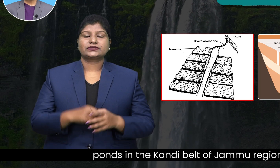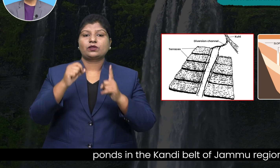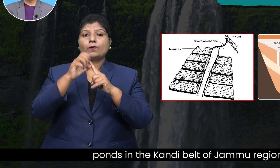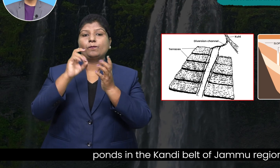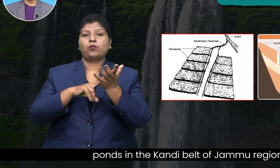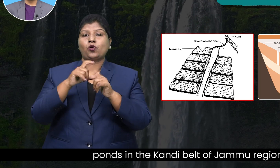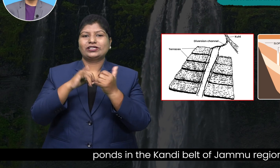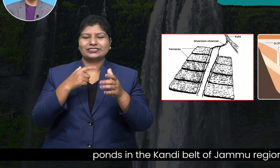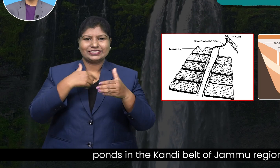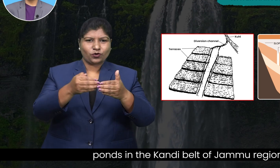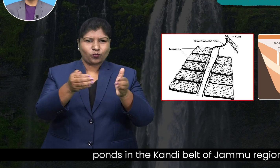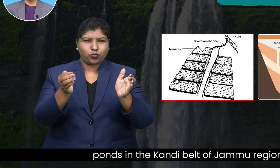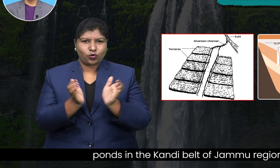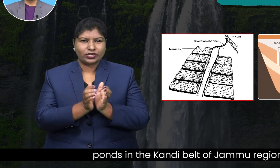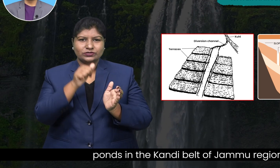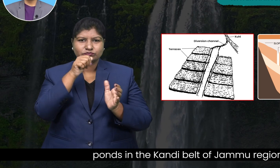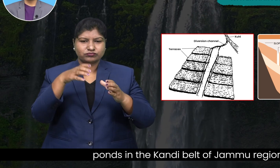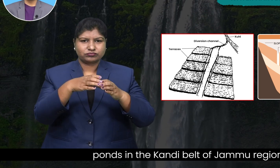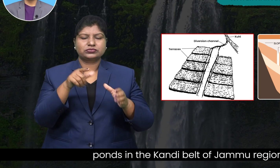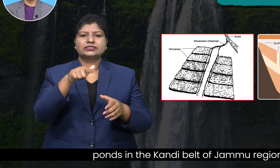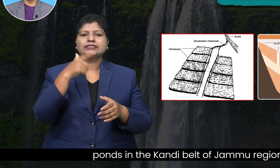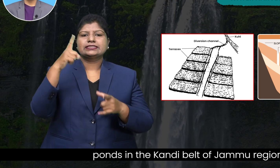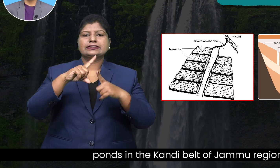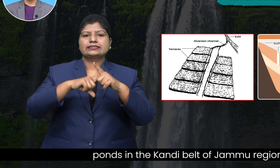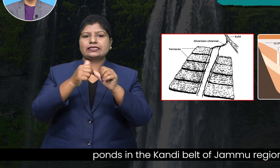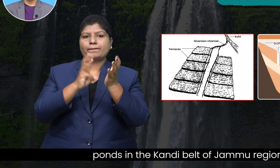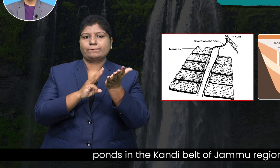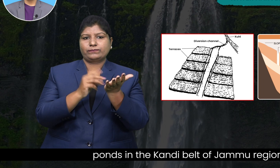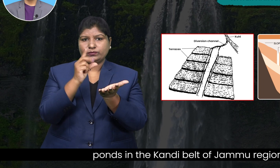ponds in the Kandi belt of Jammu region,